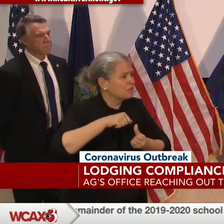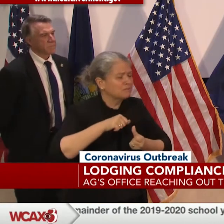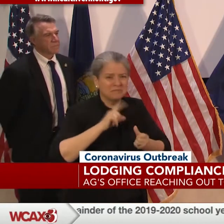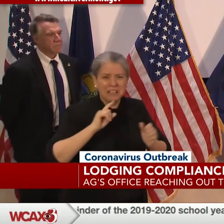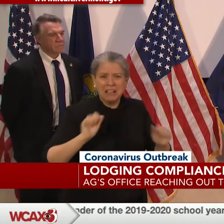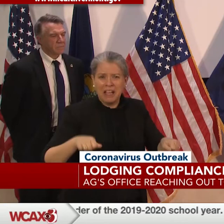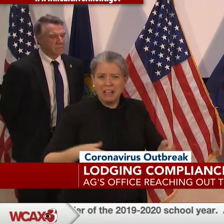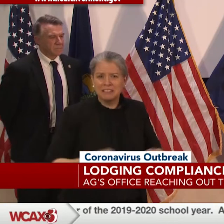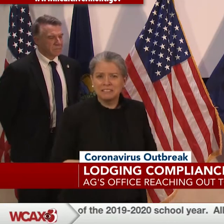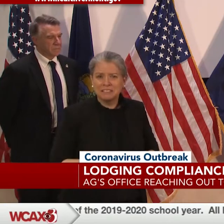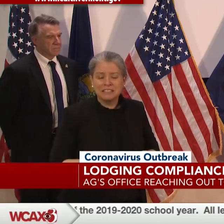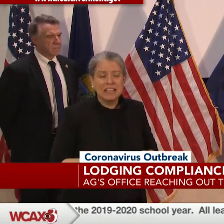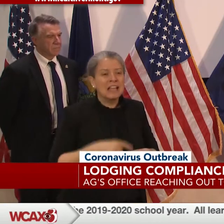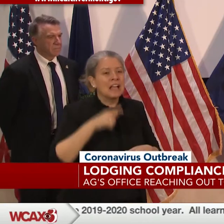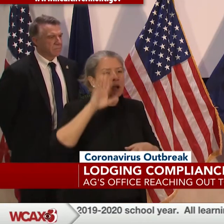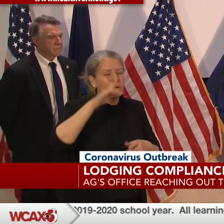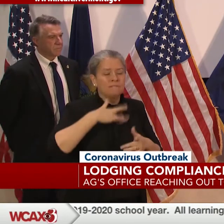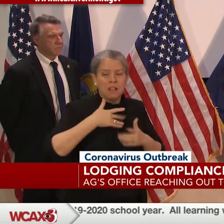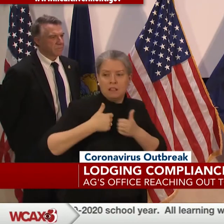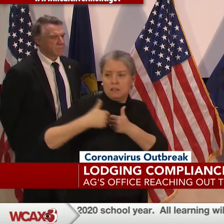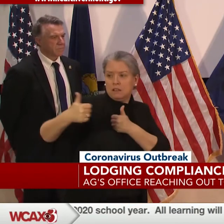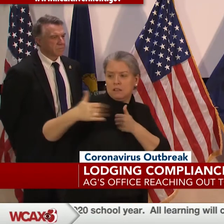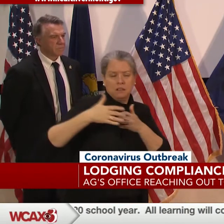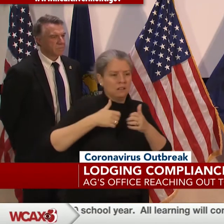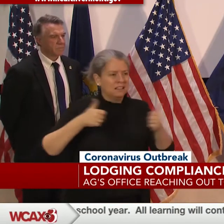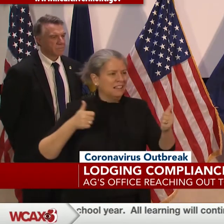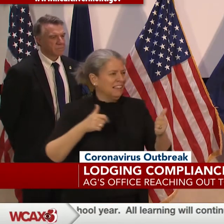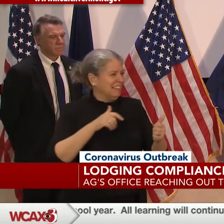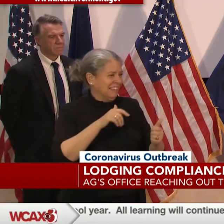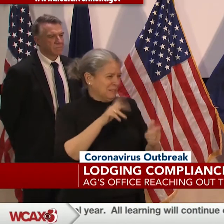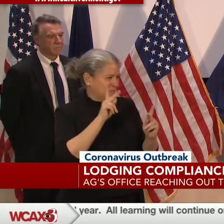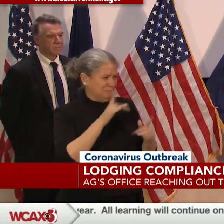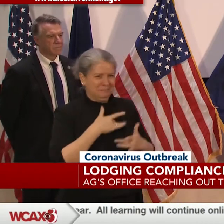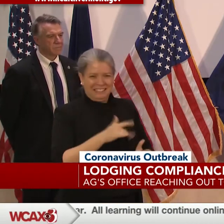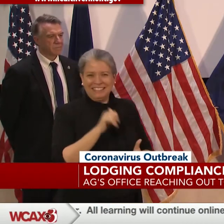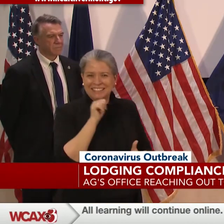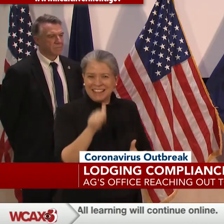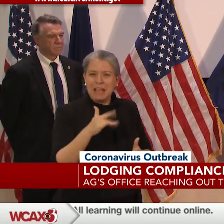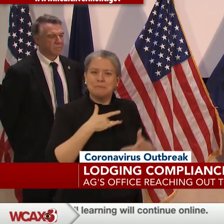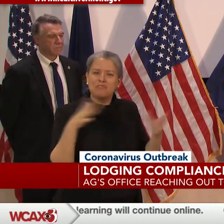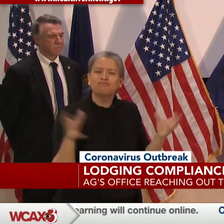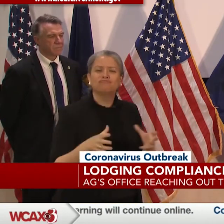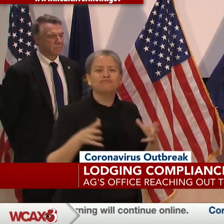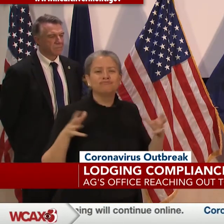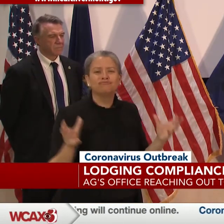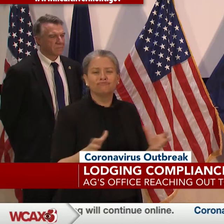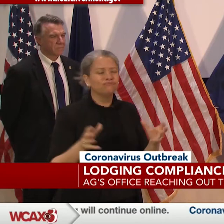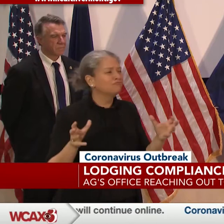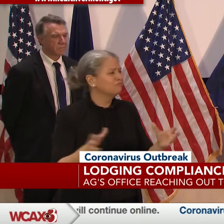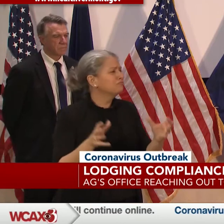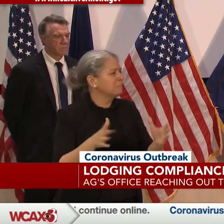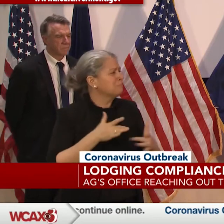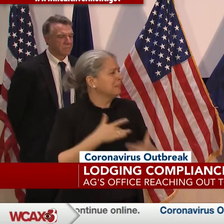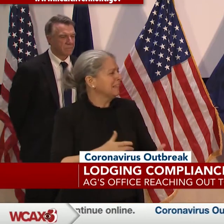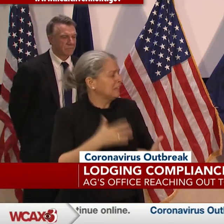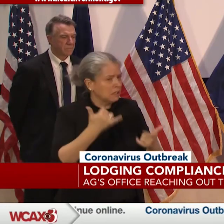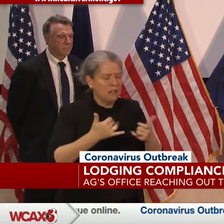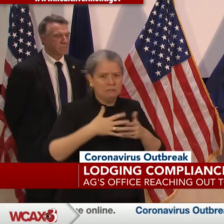Social distancing, as I've said before, is not our natural state, and it's difficult and challenging for